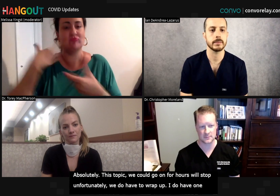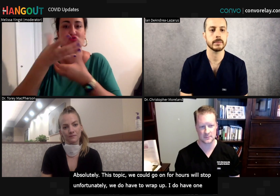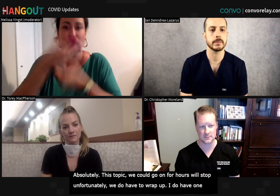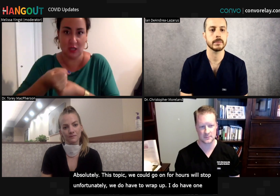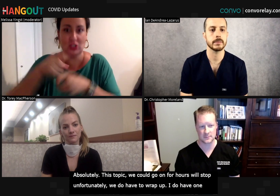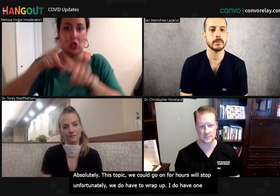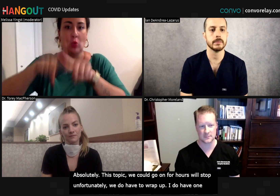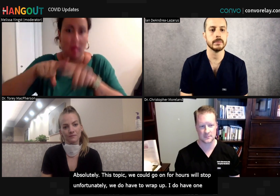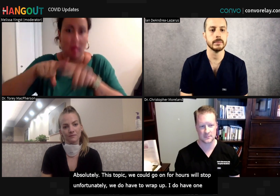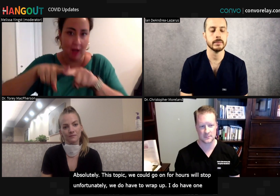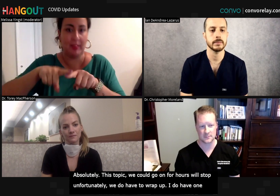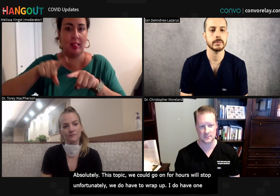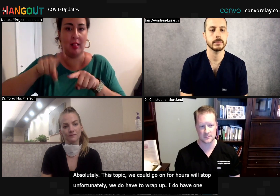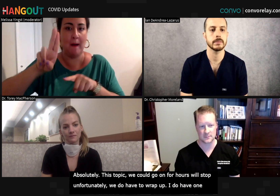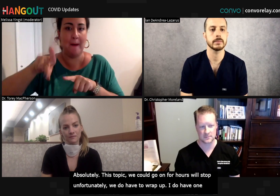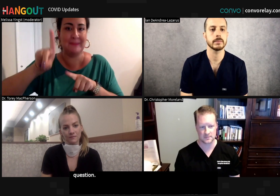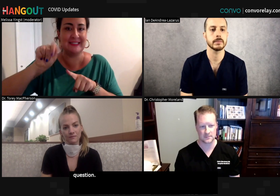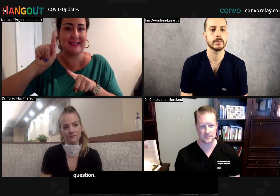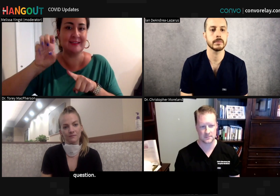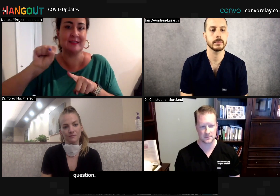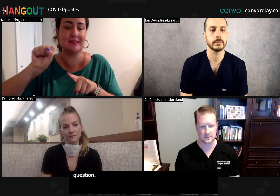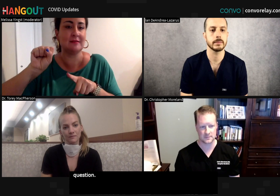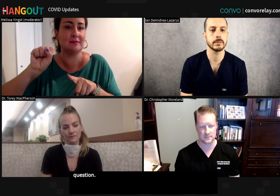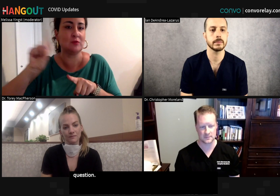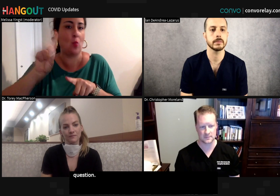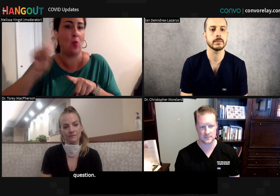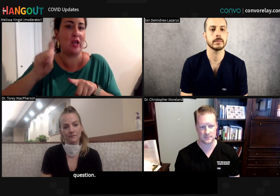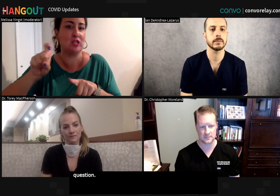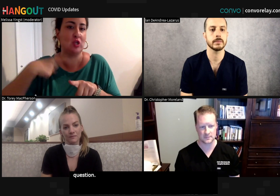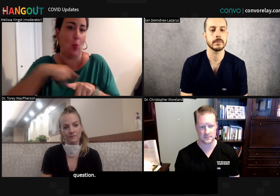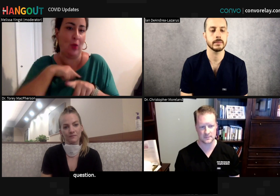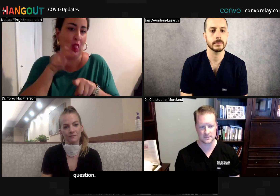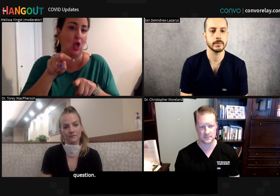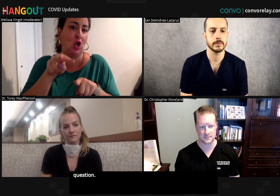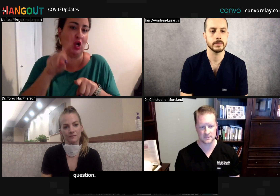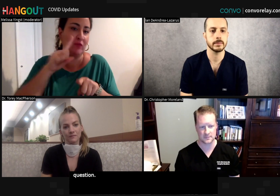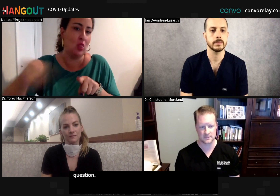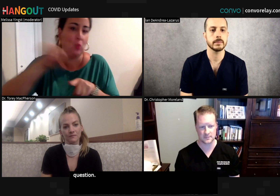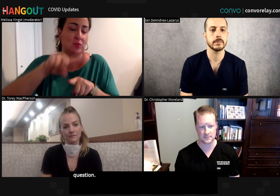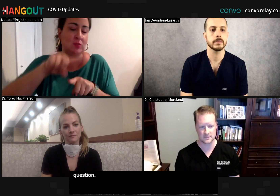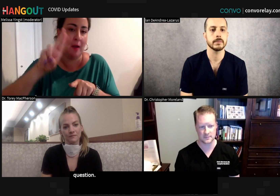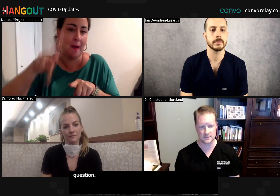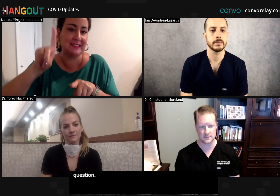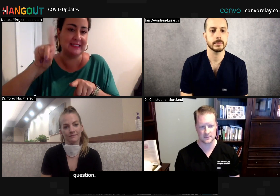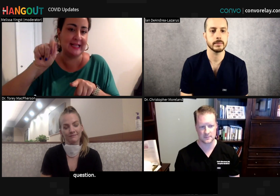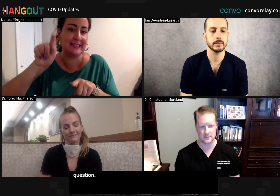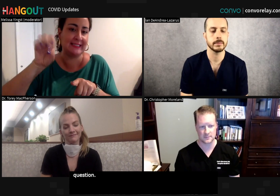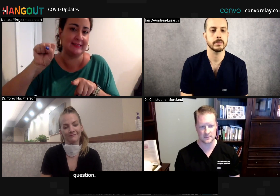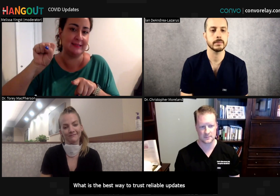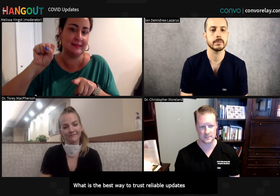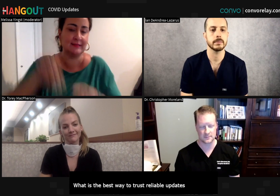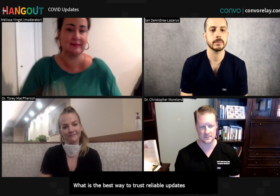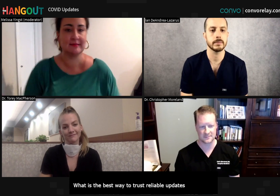for us to trust reliable updates? Where should we look to for those